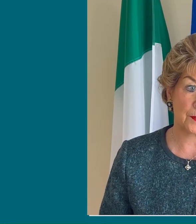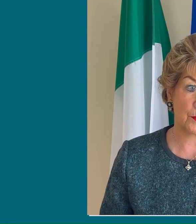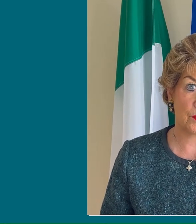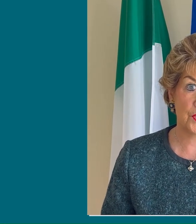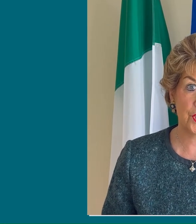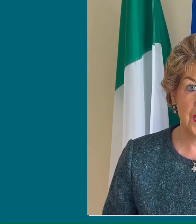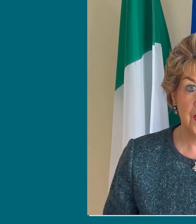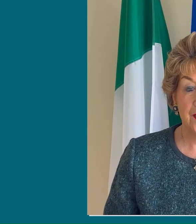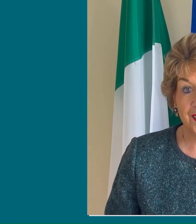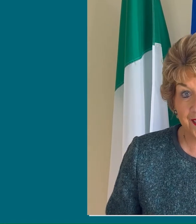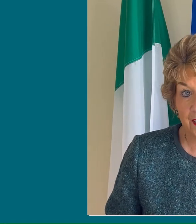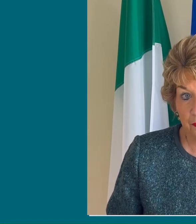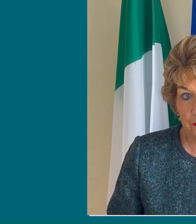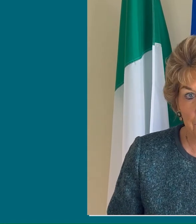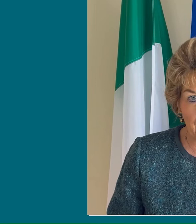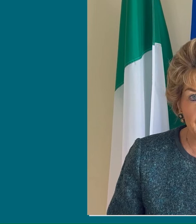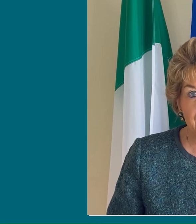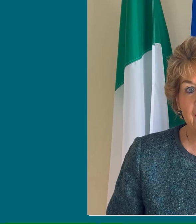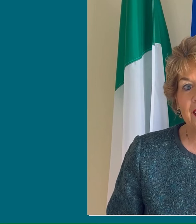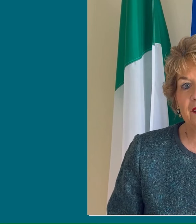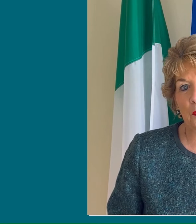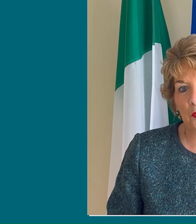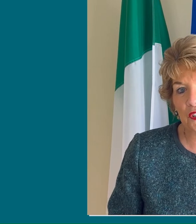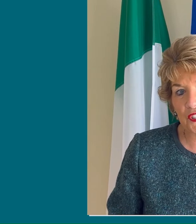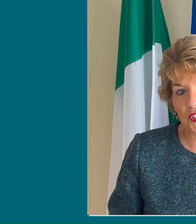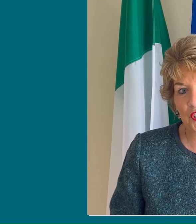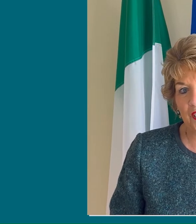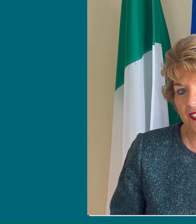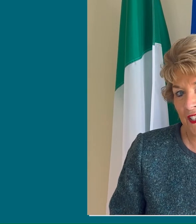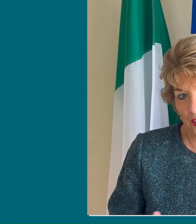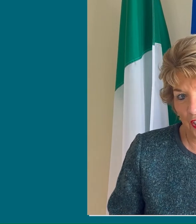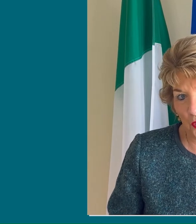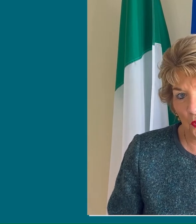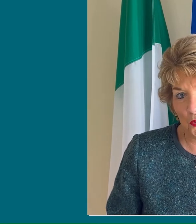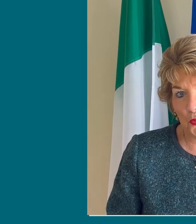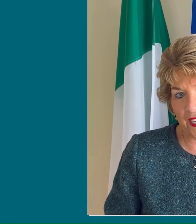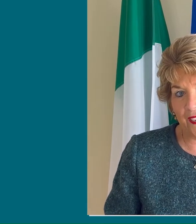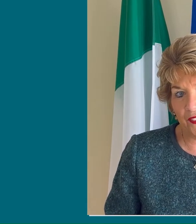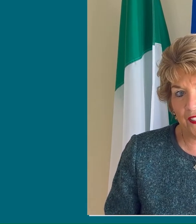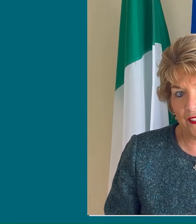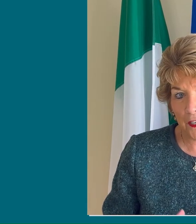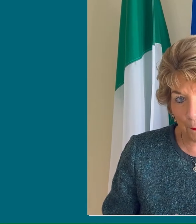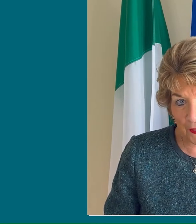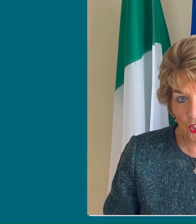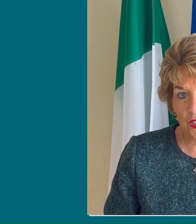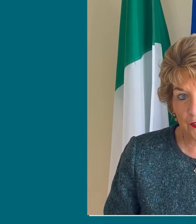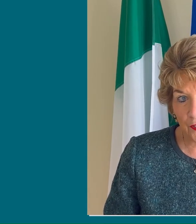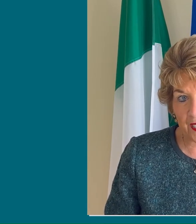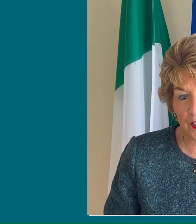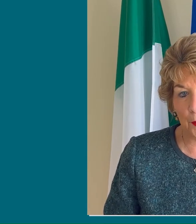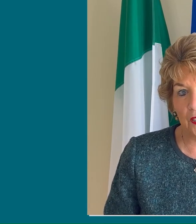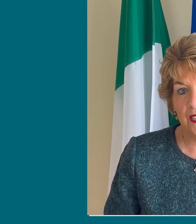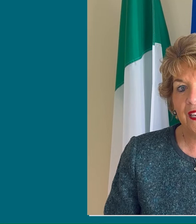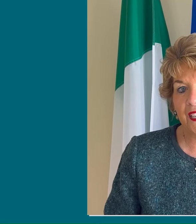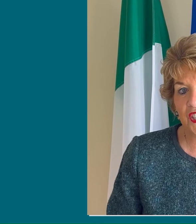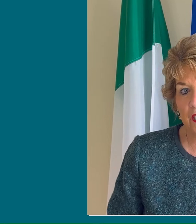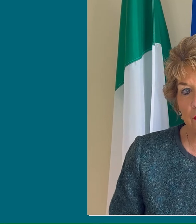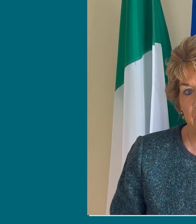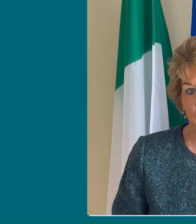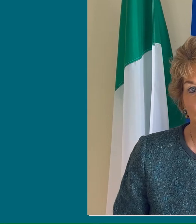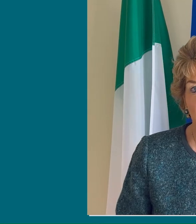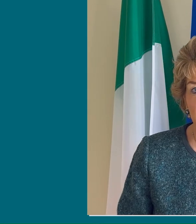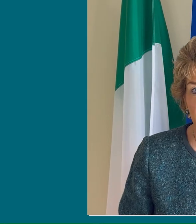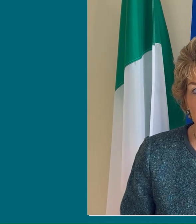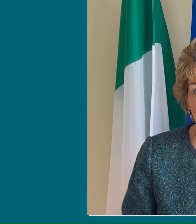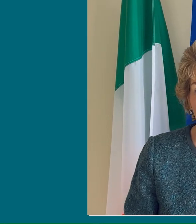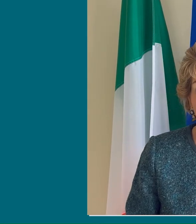that support. I see from the plan that we're asserting that, and I quote, we have an ambitious, flexible, and